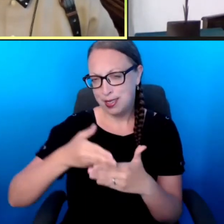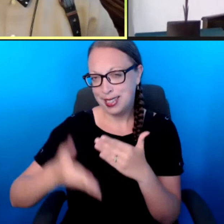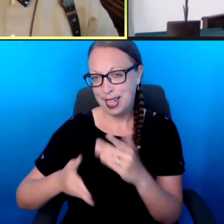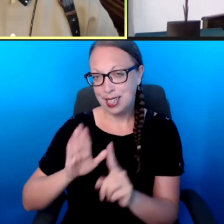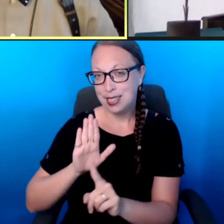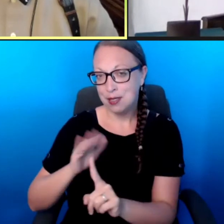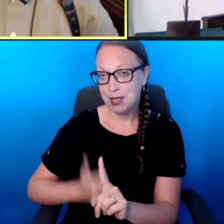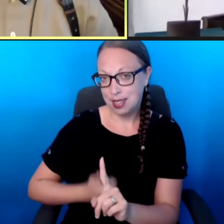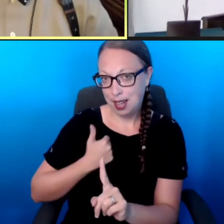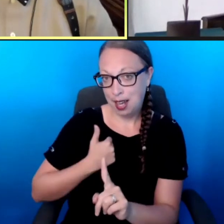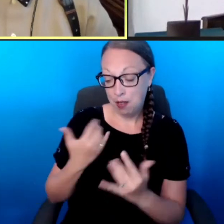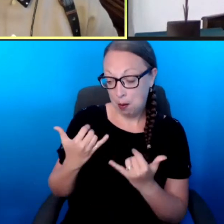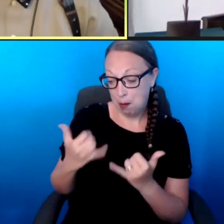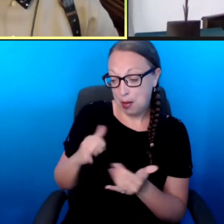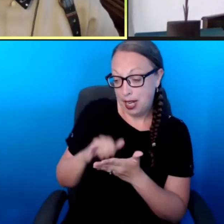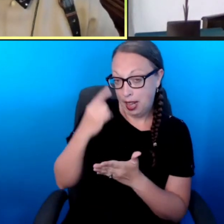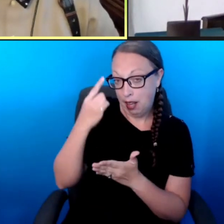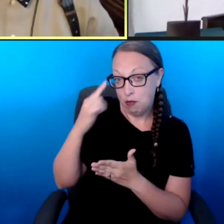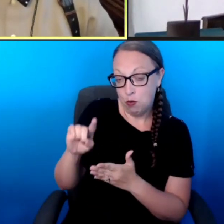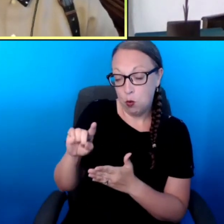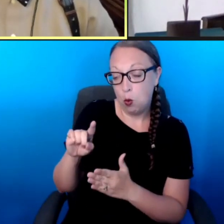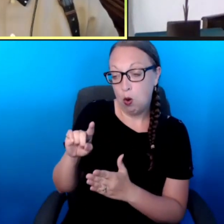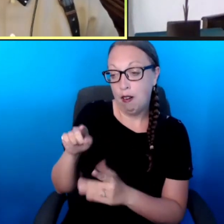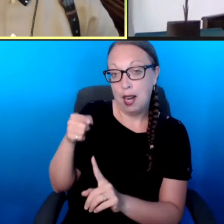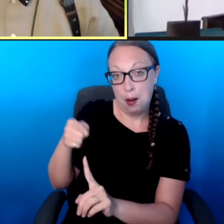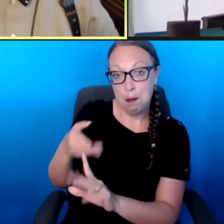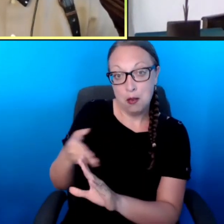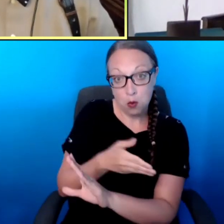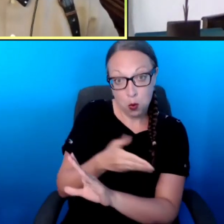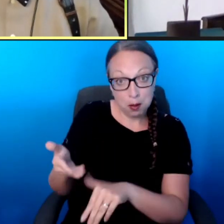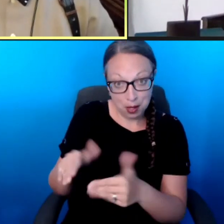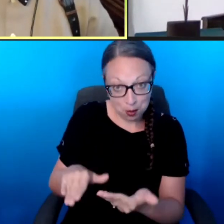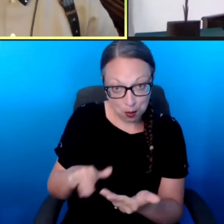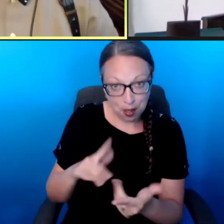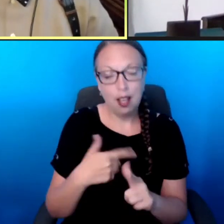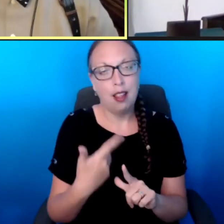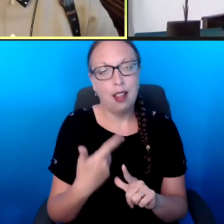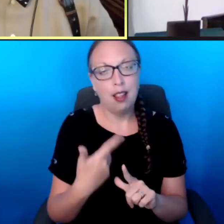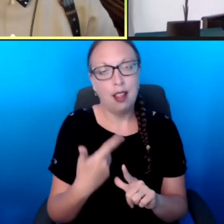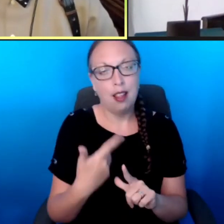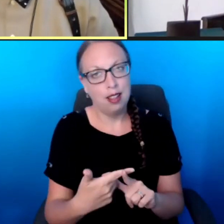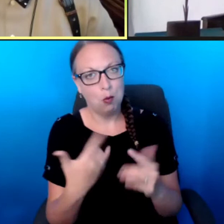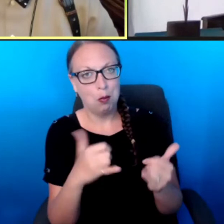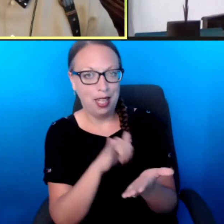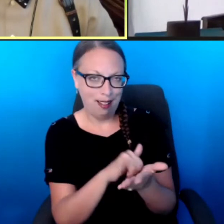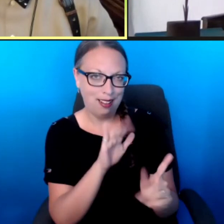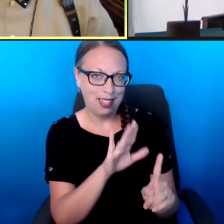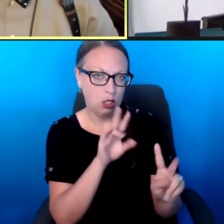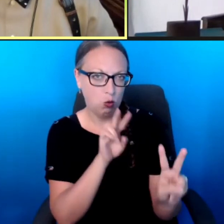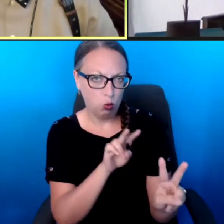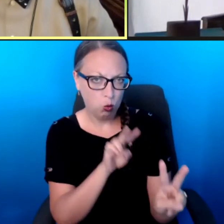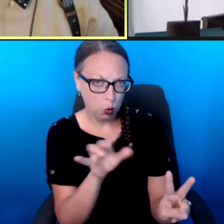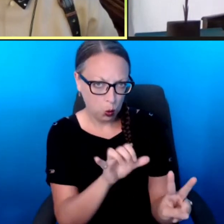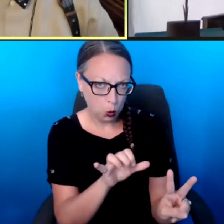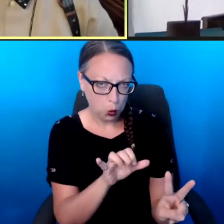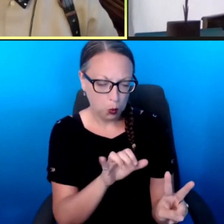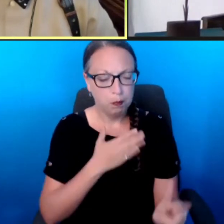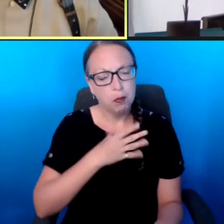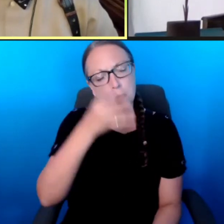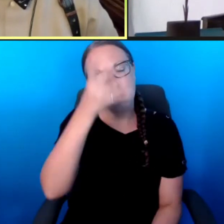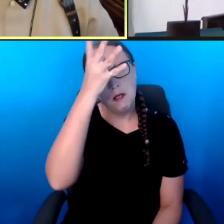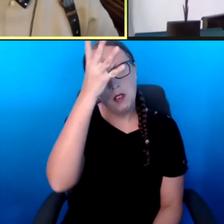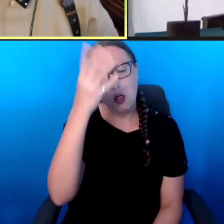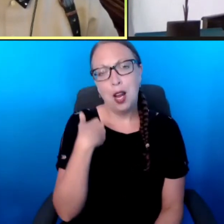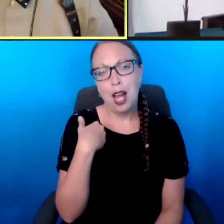before he passed, and I played it at his funeral. My father had mouth cancer. I'll tell you his story in a